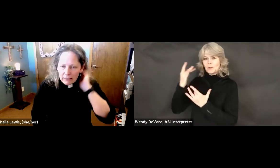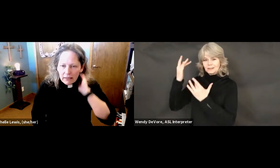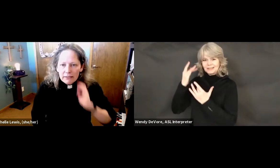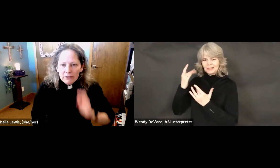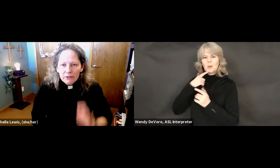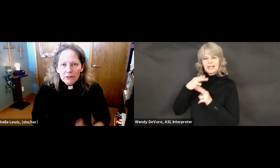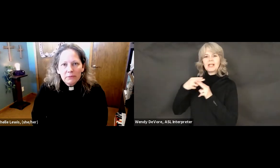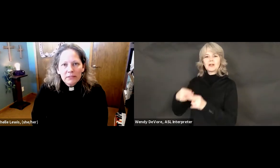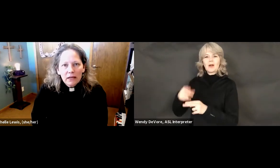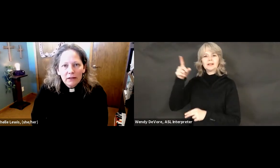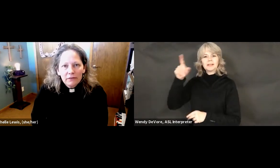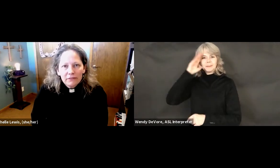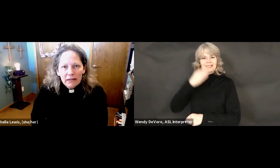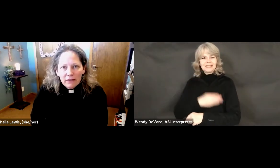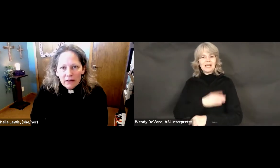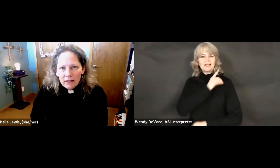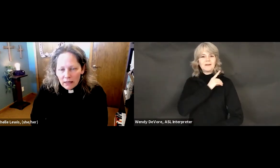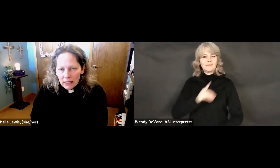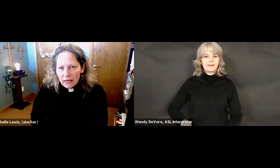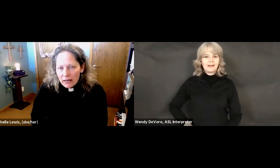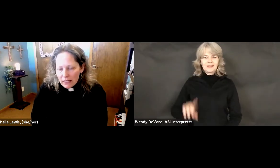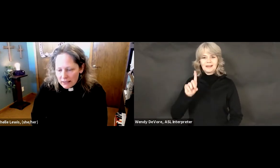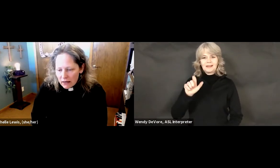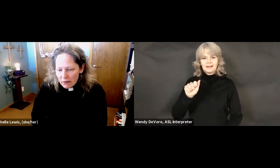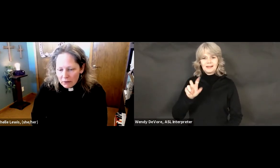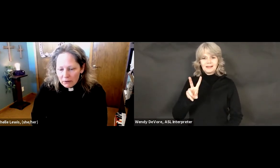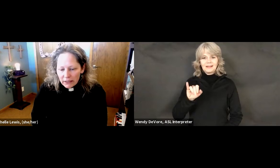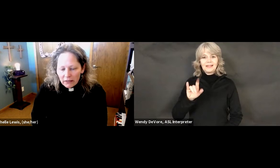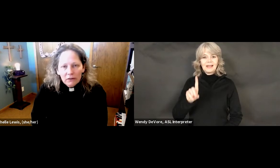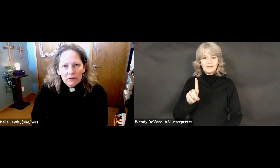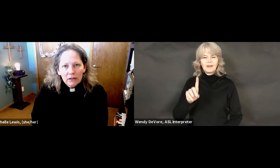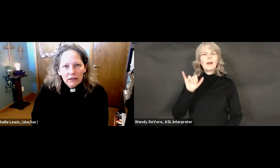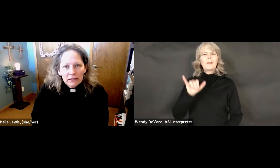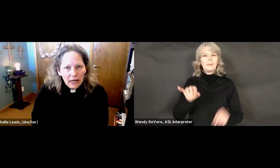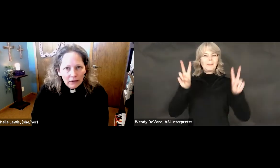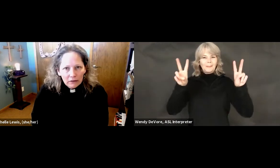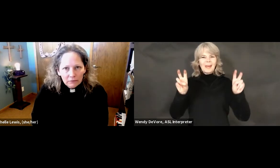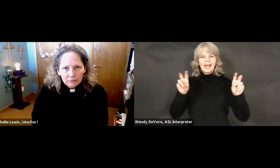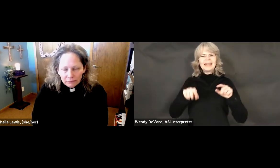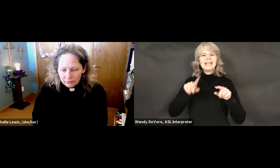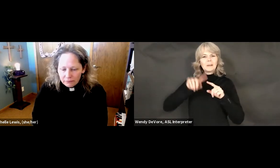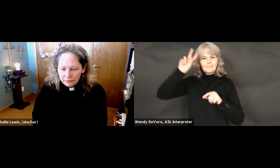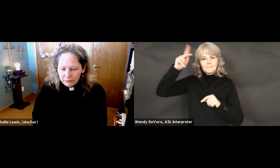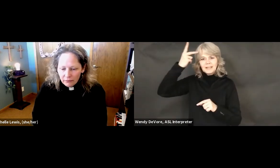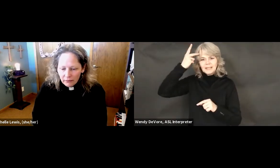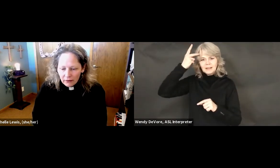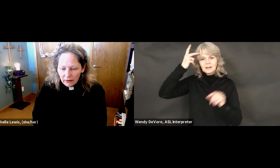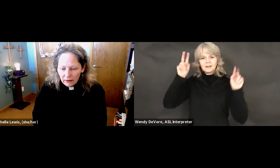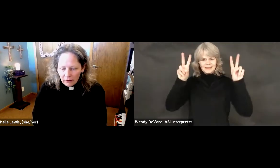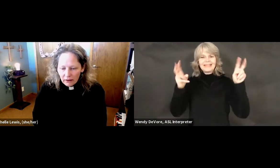And that term, Son of David, is a political title.